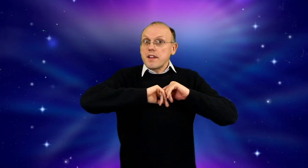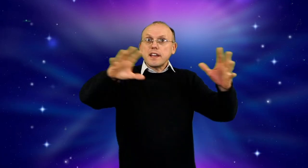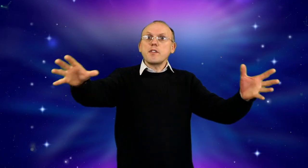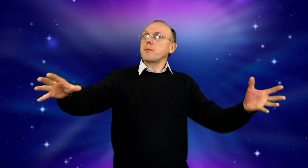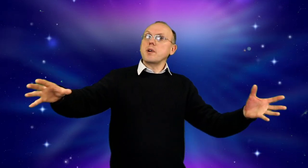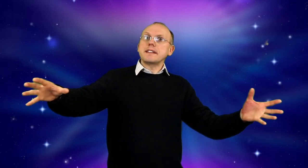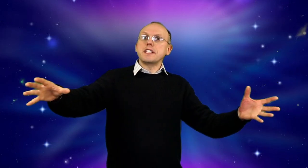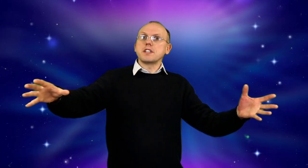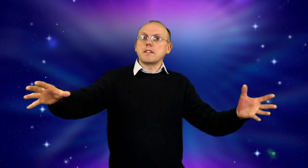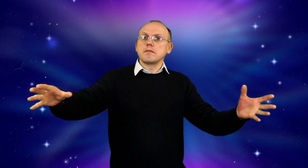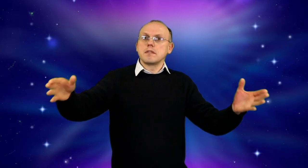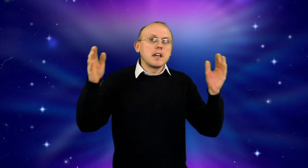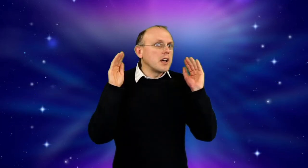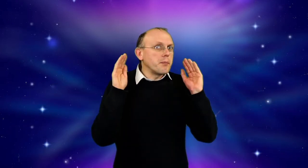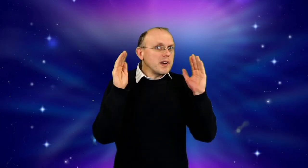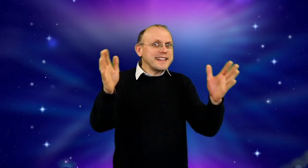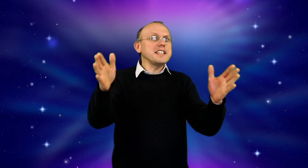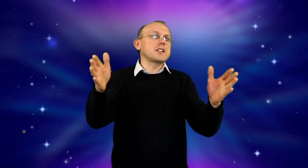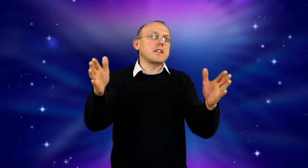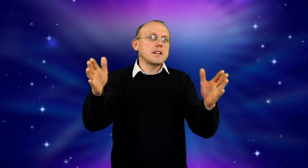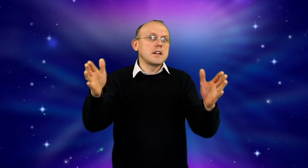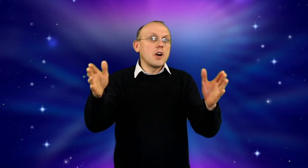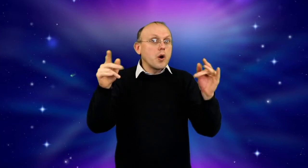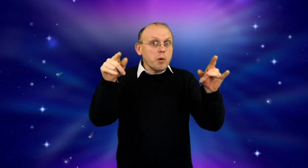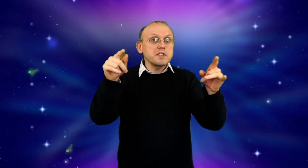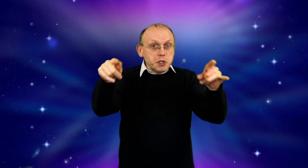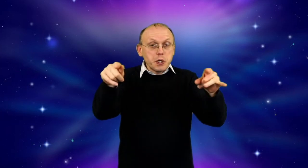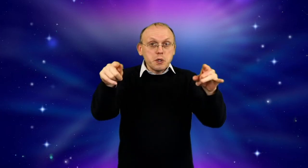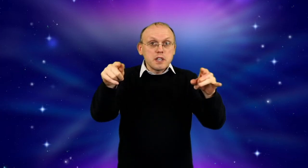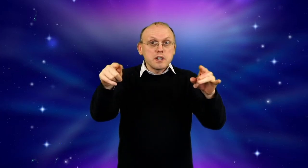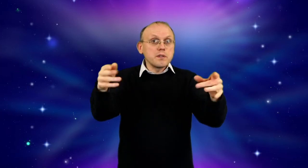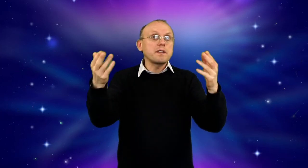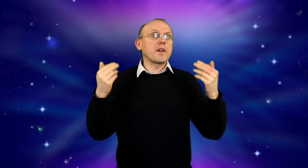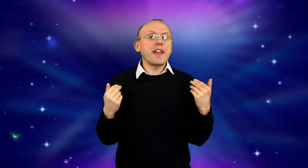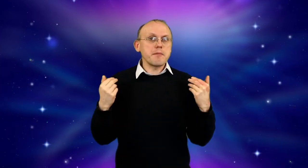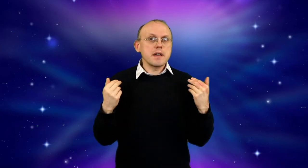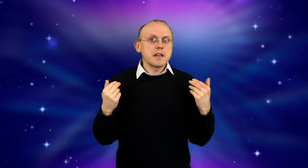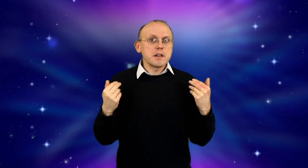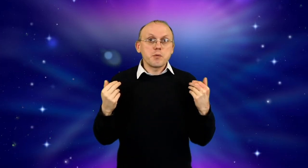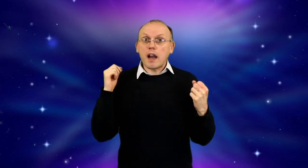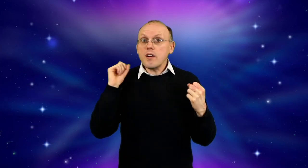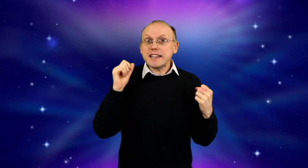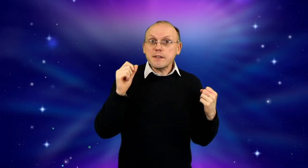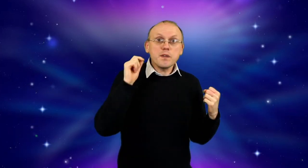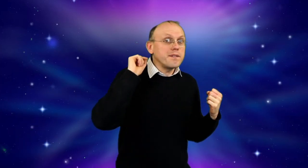of a politician. A politician who wants you to vote for them will only give you